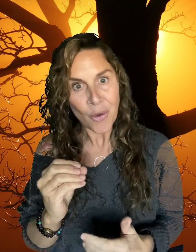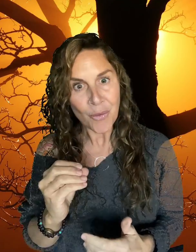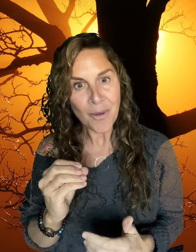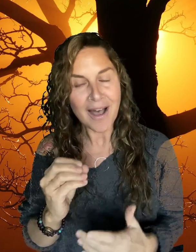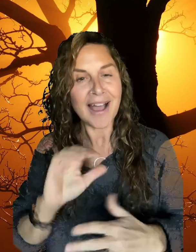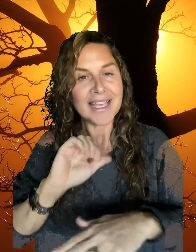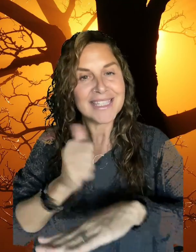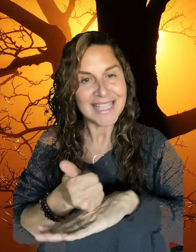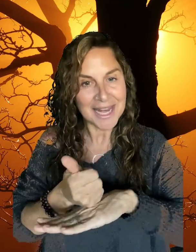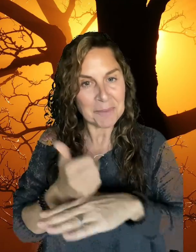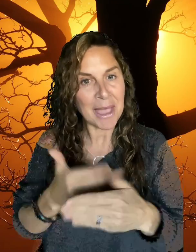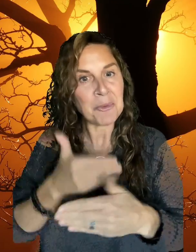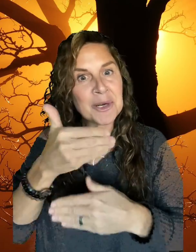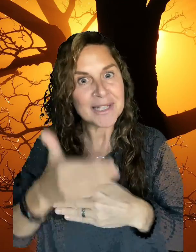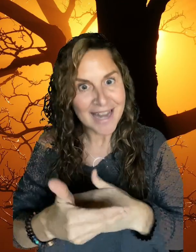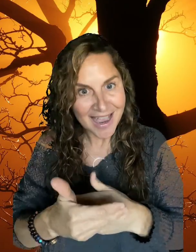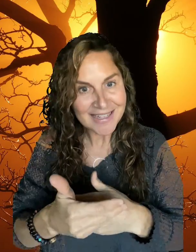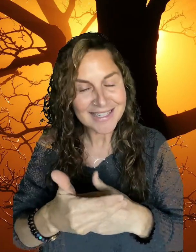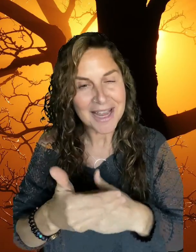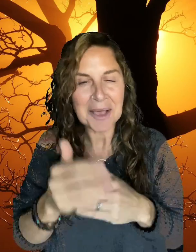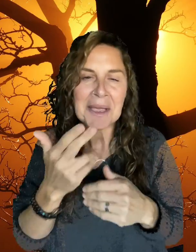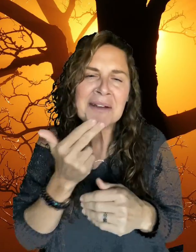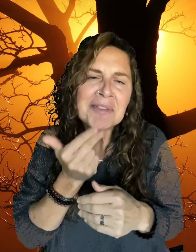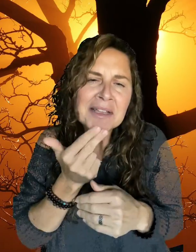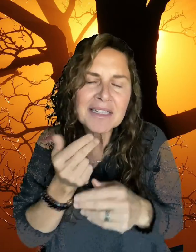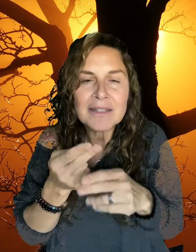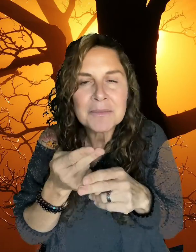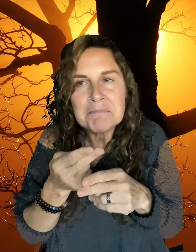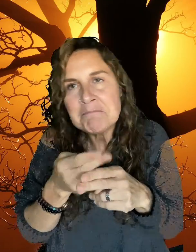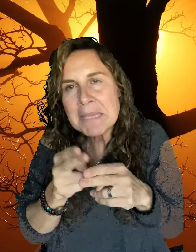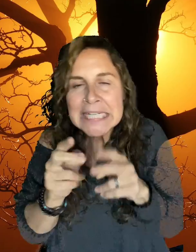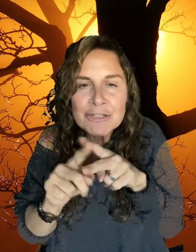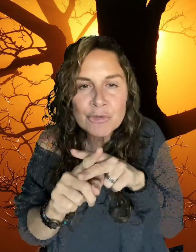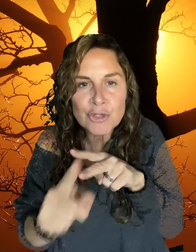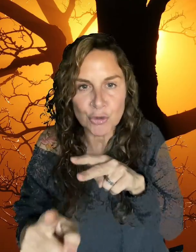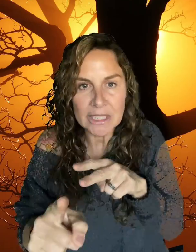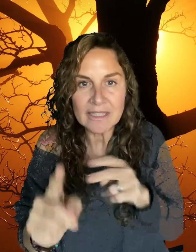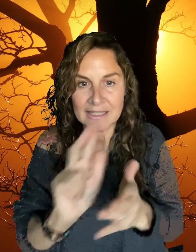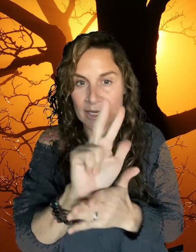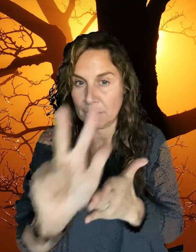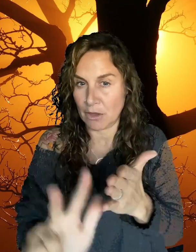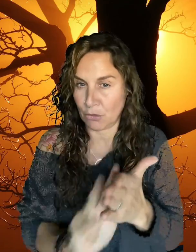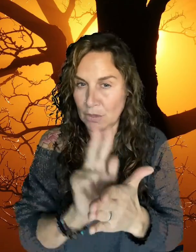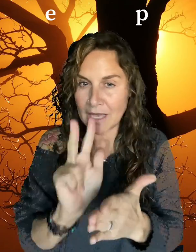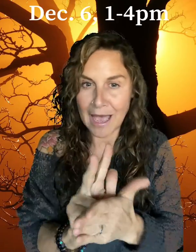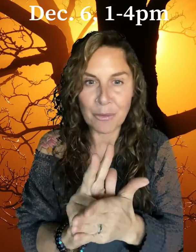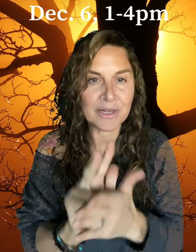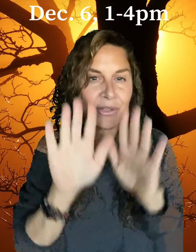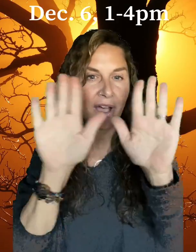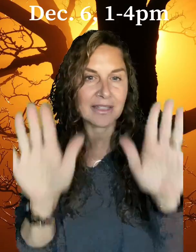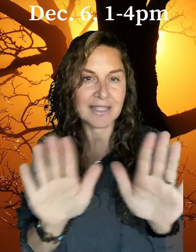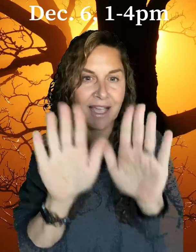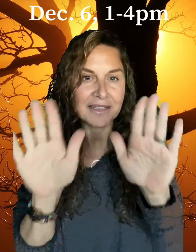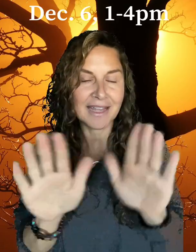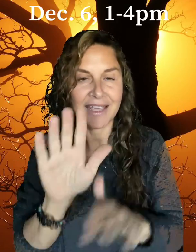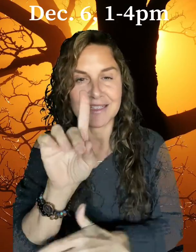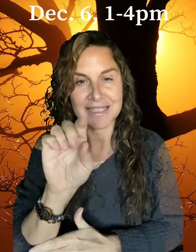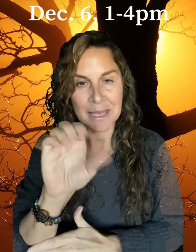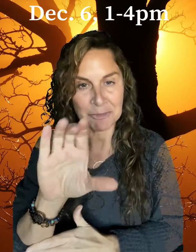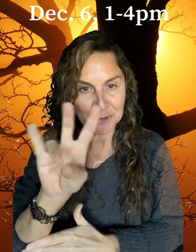So I set up our next kind of like a little mini retreat. It's going to be 3 hours on Sunday, December